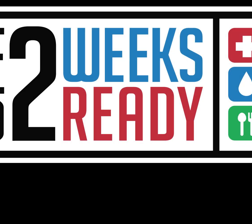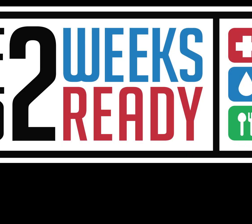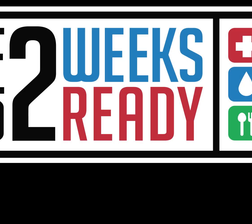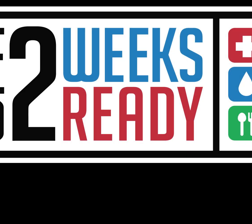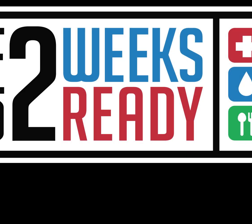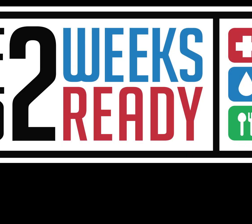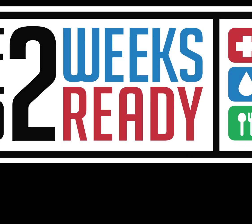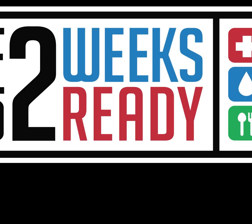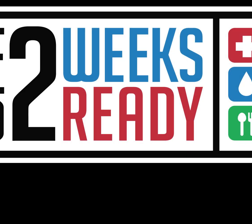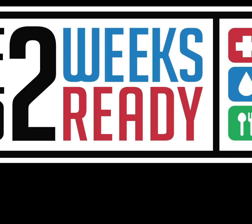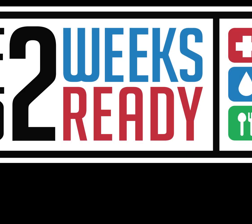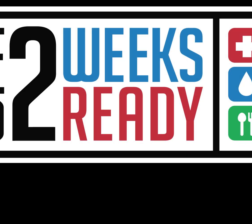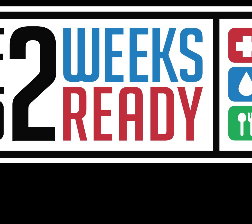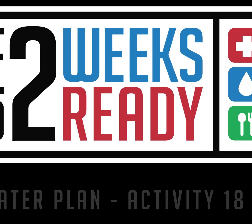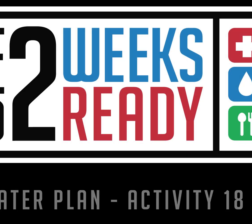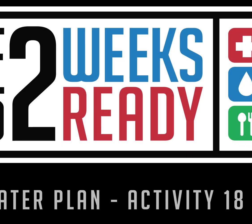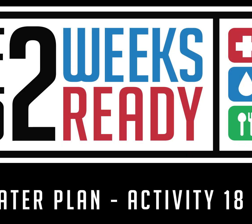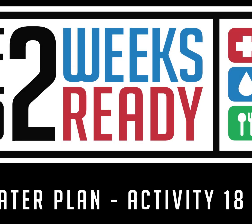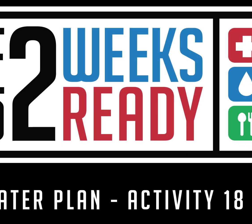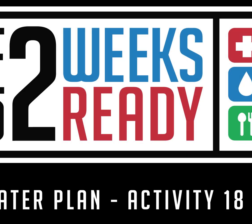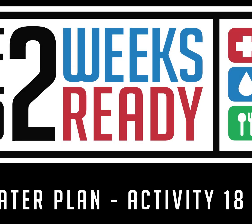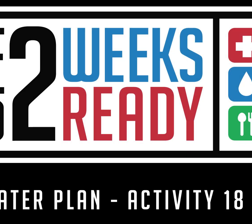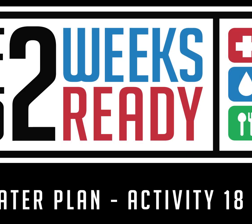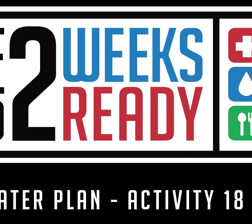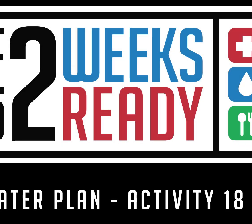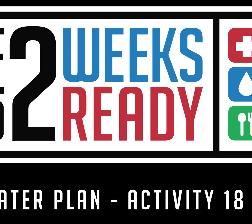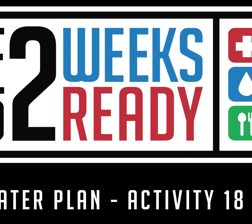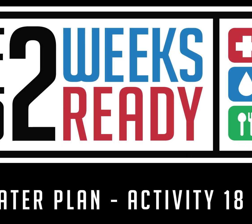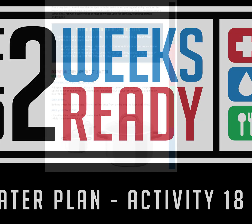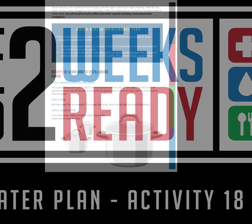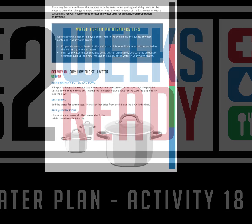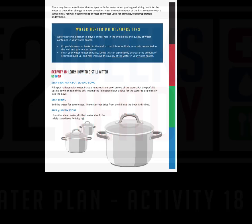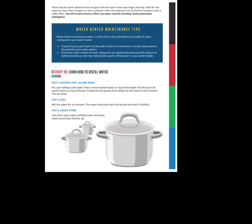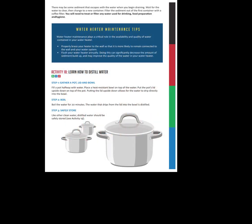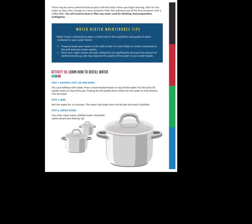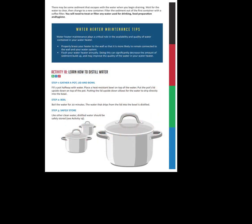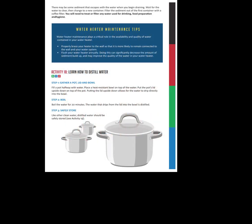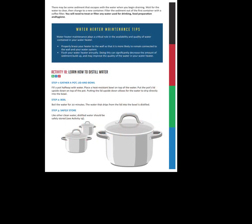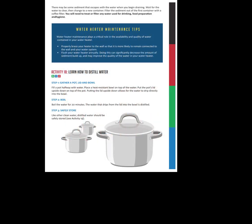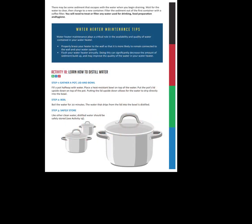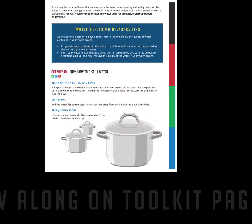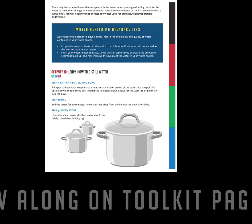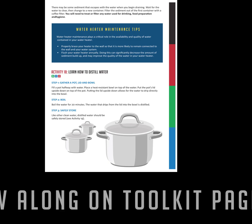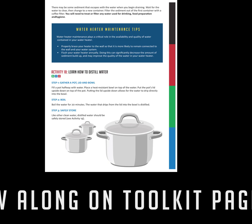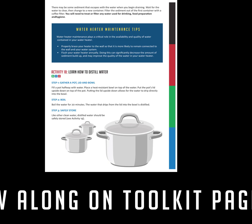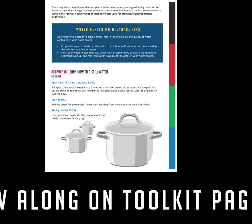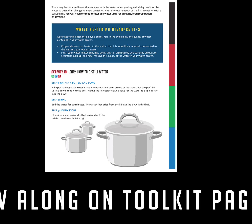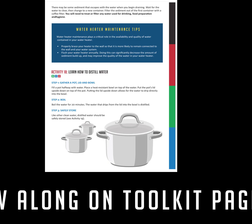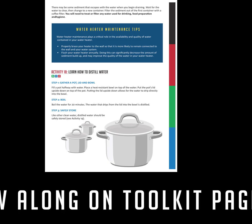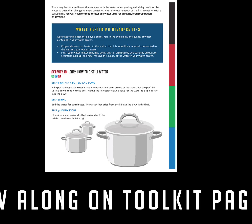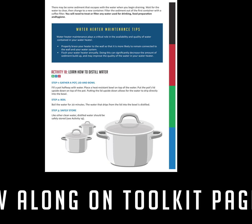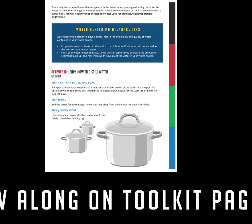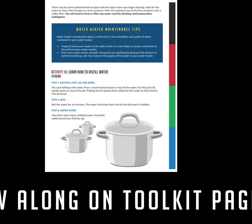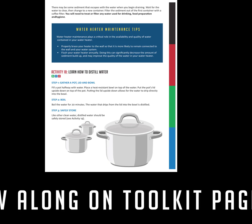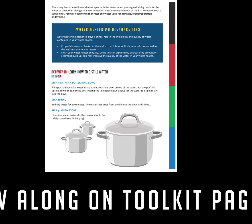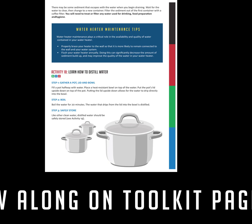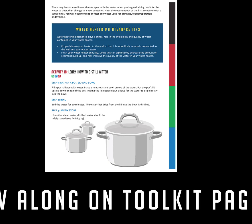Be 2 weeks ready. Water Plan, Activity 18. Follow along on Toolkit, page